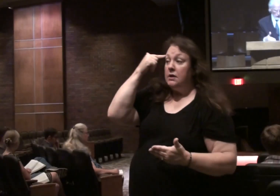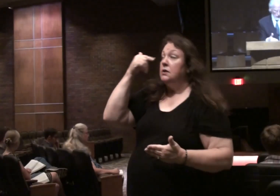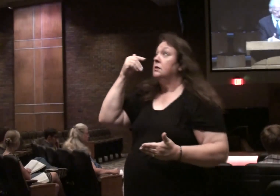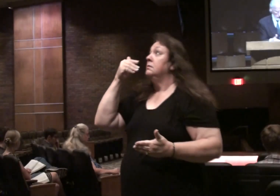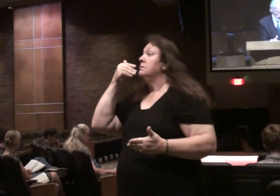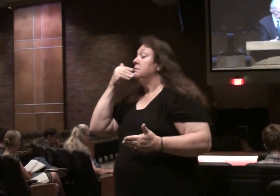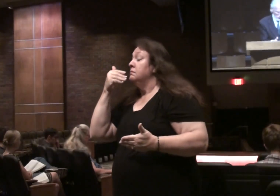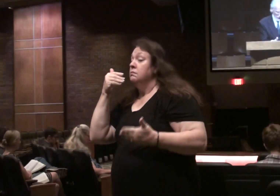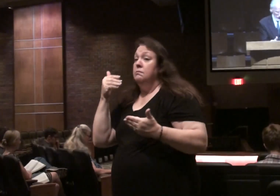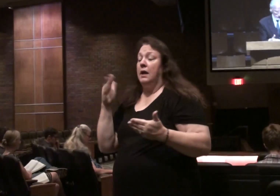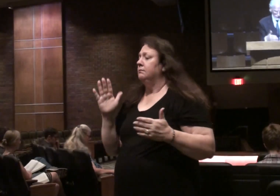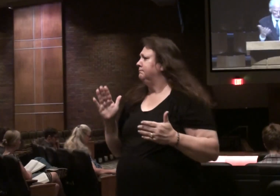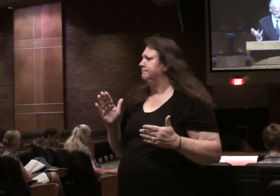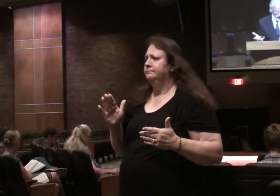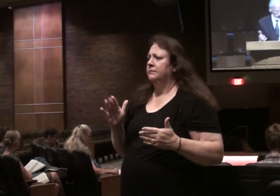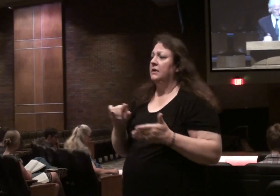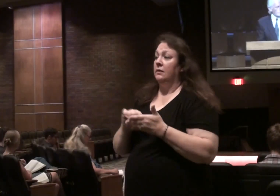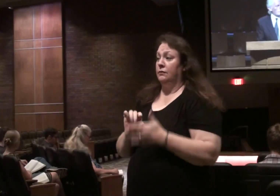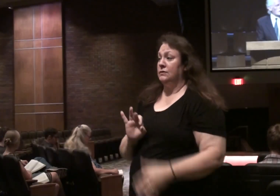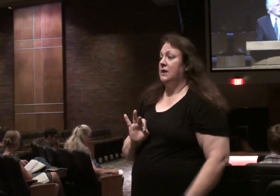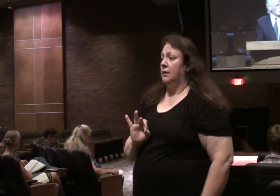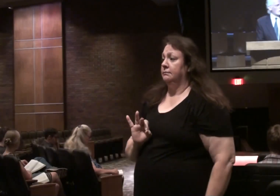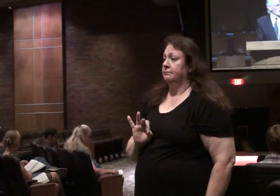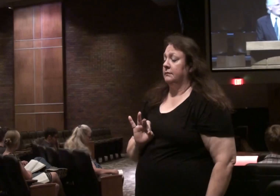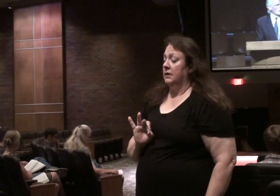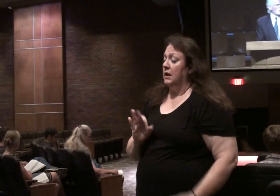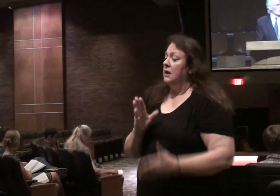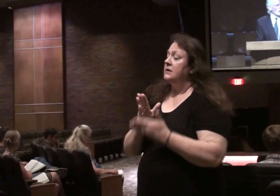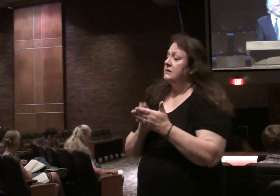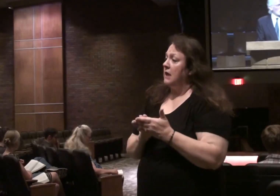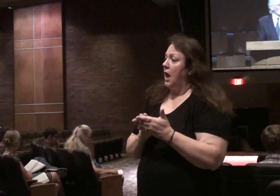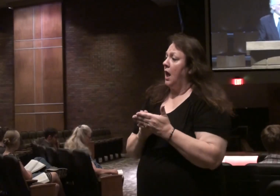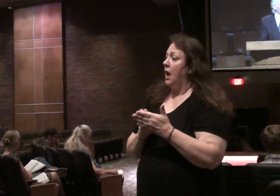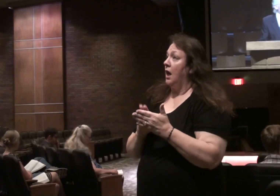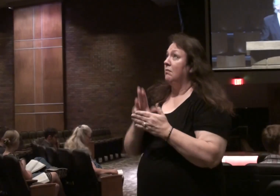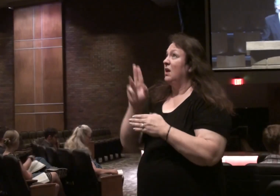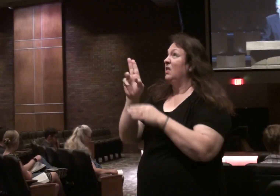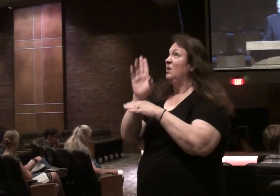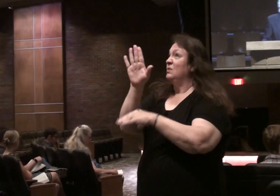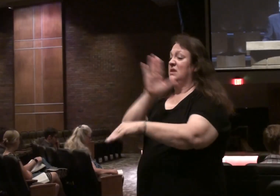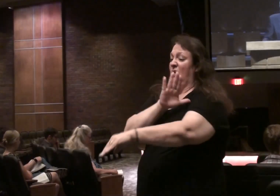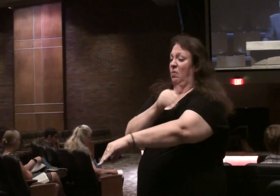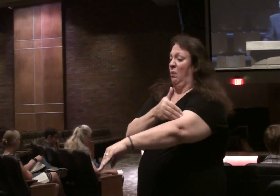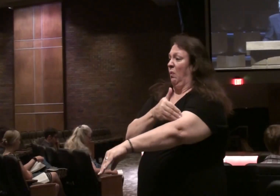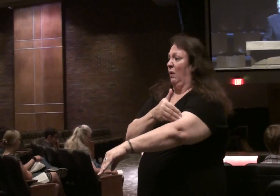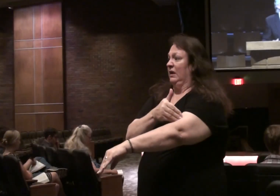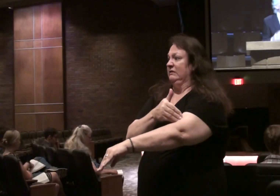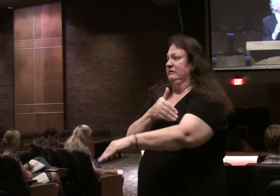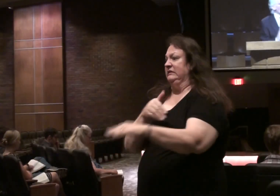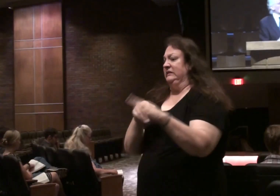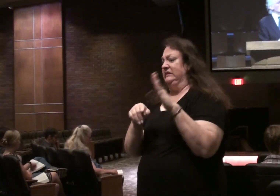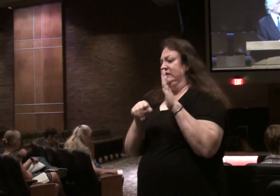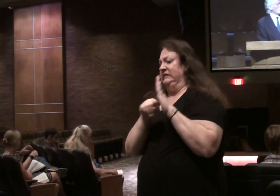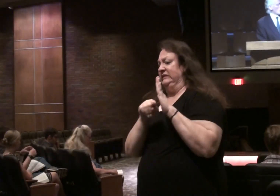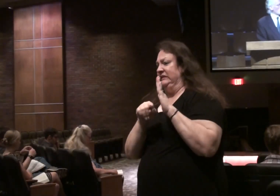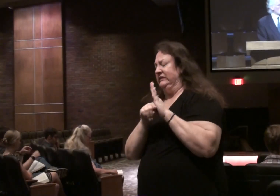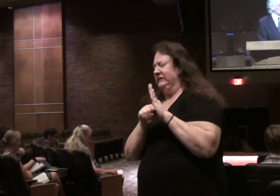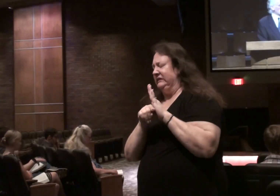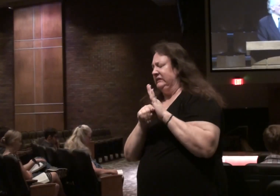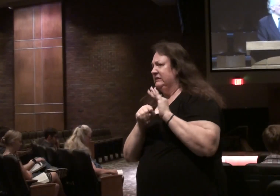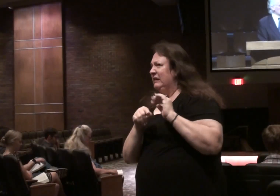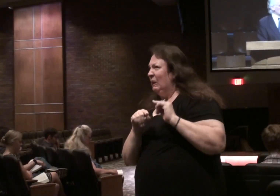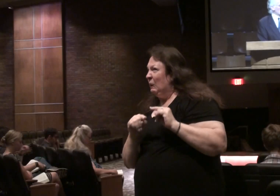rulers. He acknowledged down in verse 9 that some exercise authority in a detrimental way that's harmful to